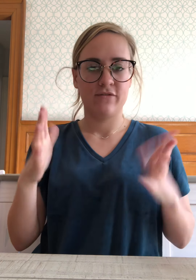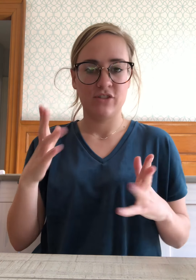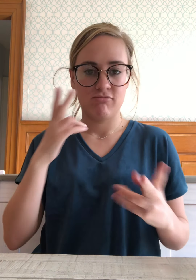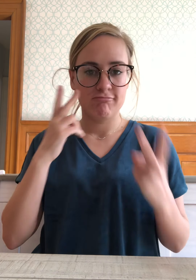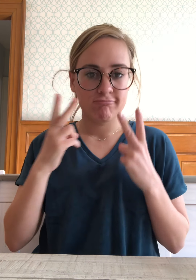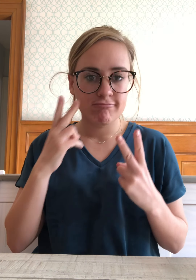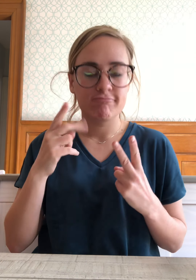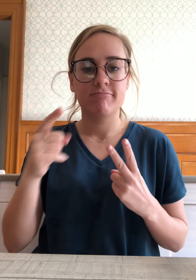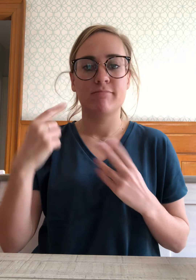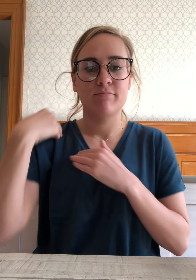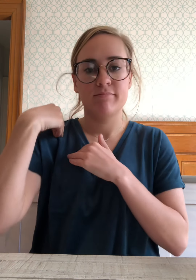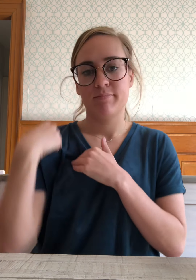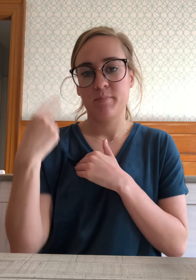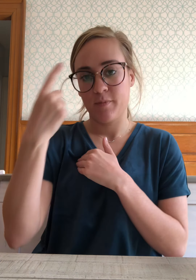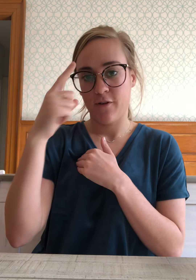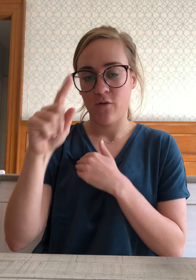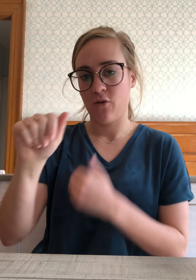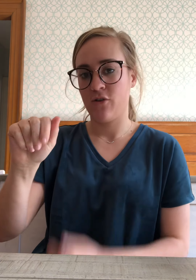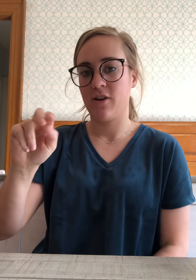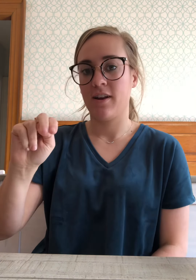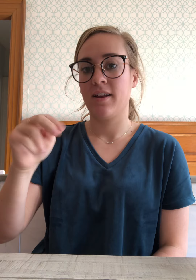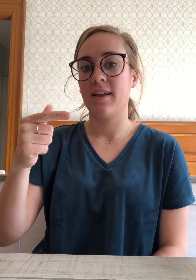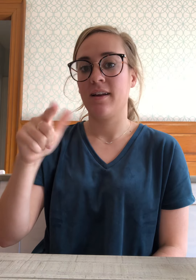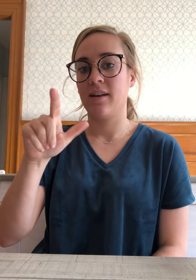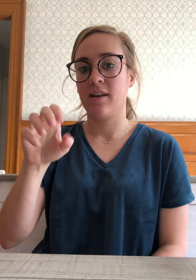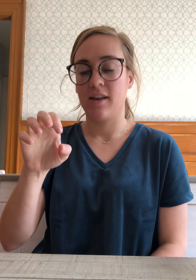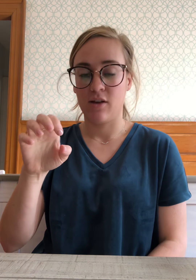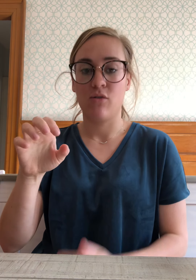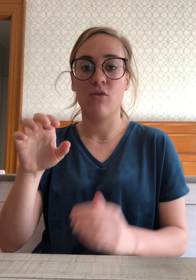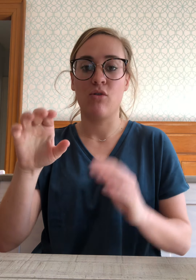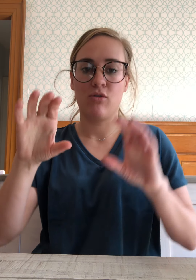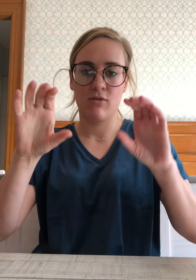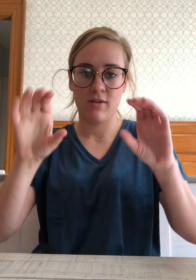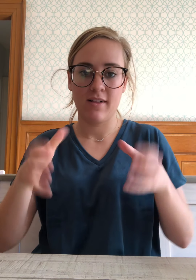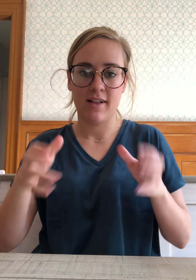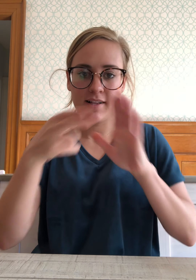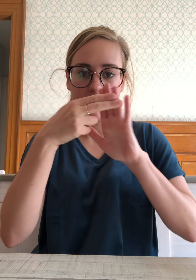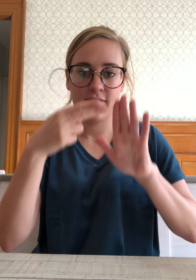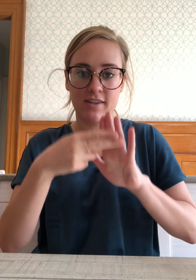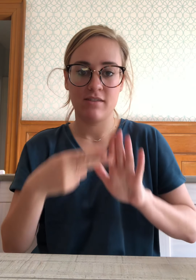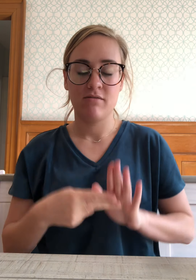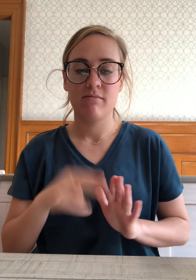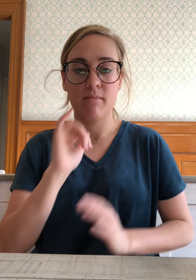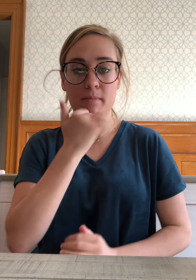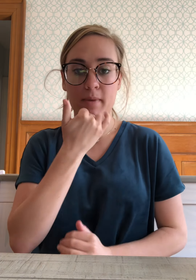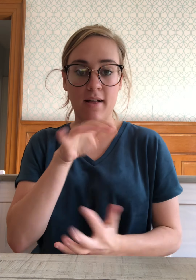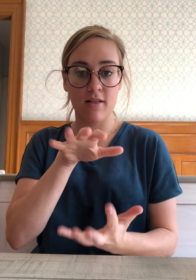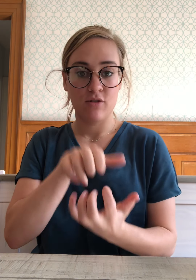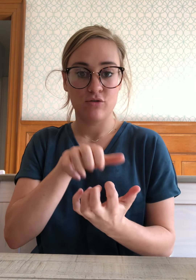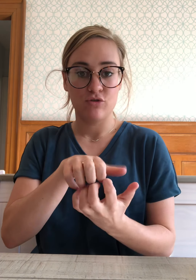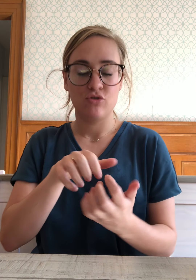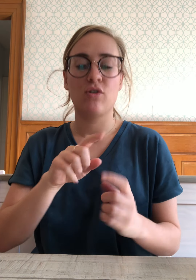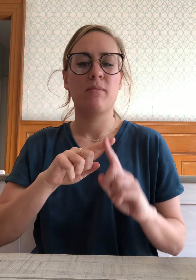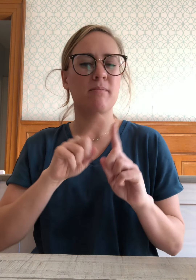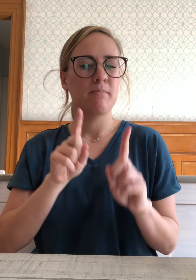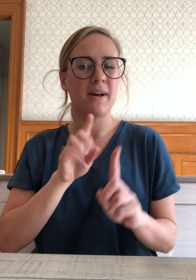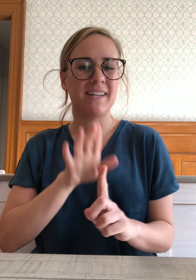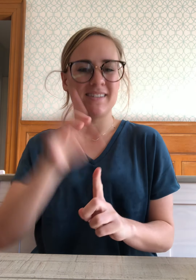for the Engel classification of malocclusion, but he didn't get the non-extraction